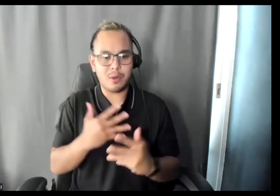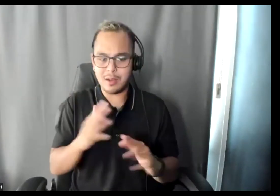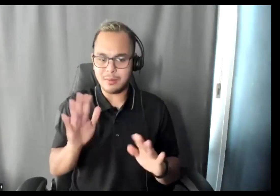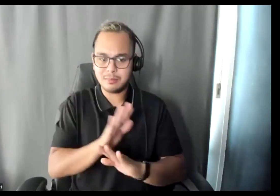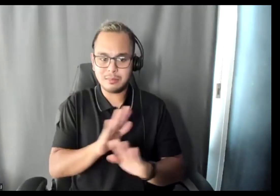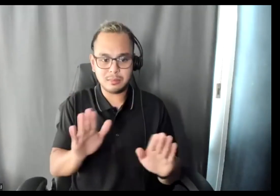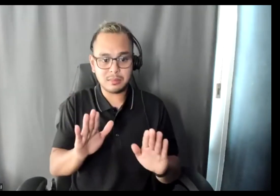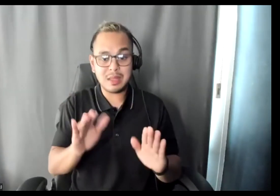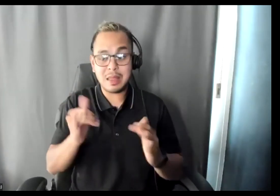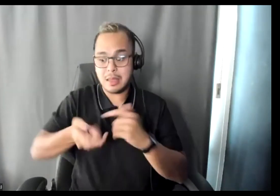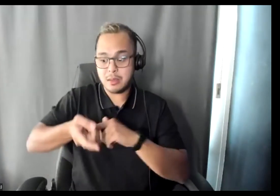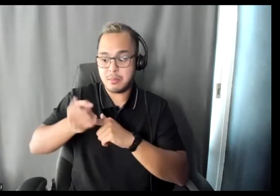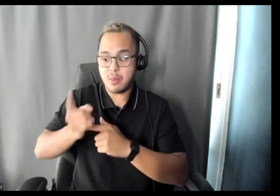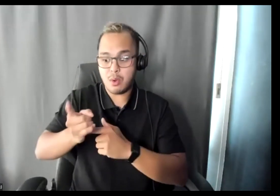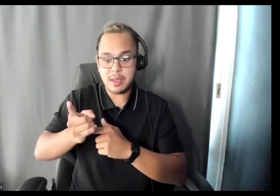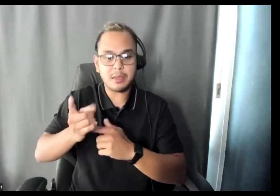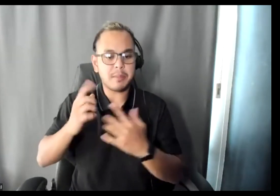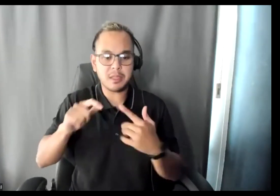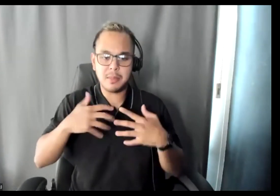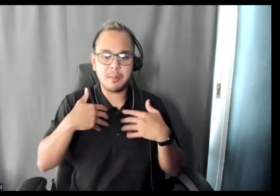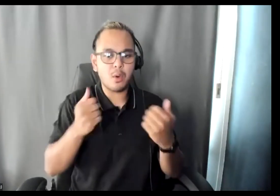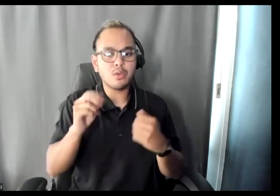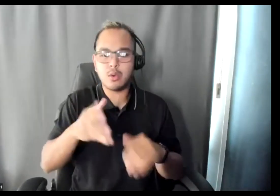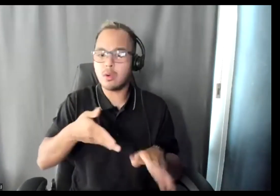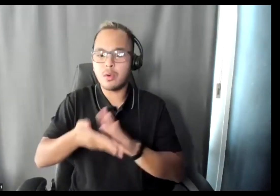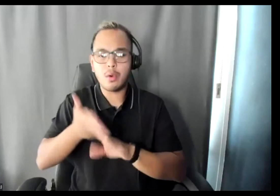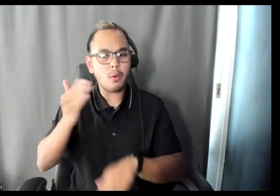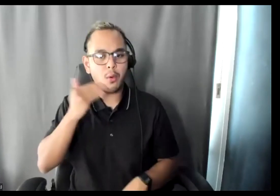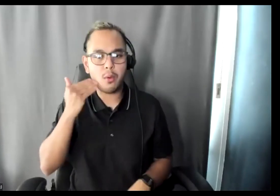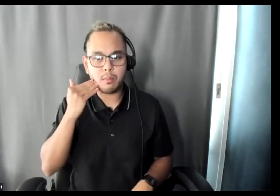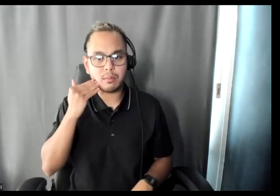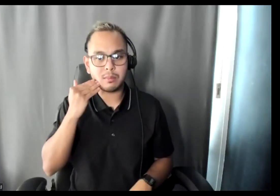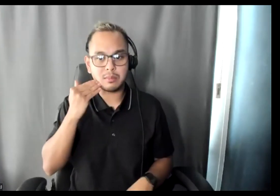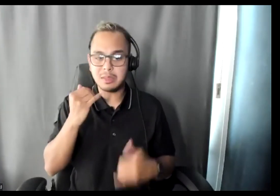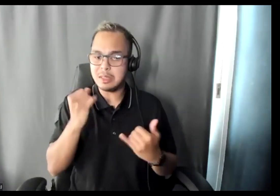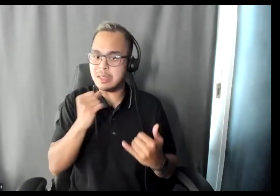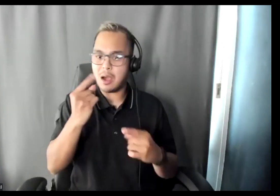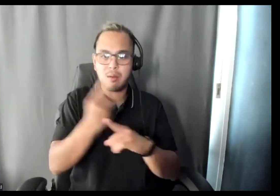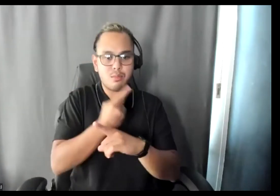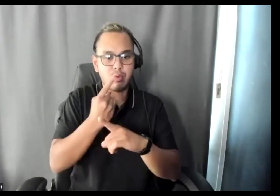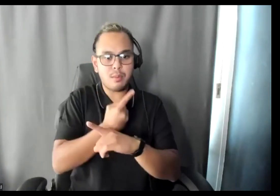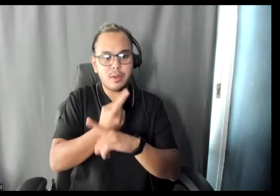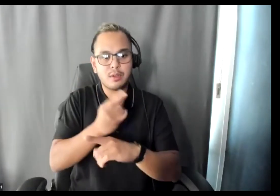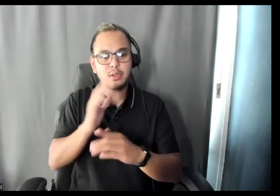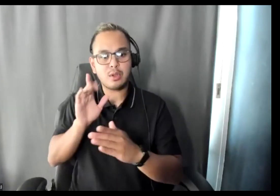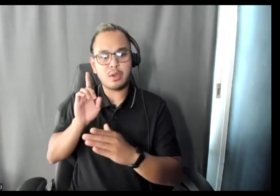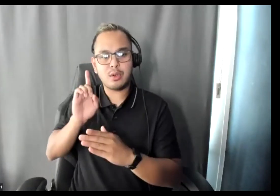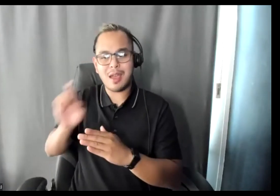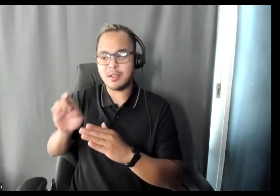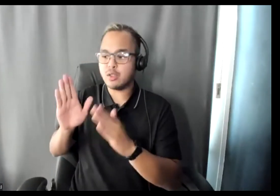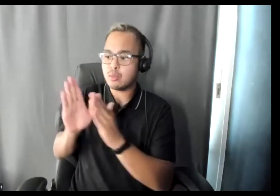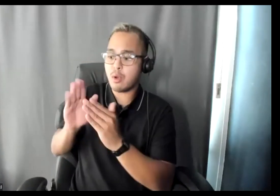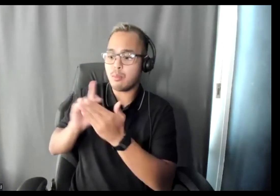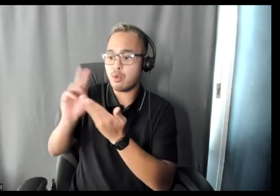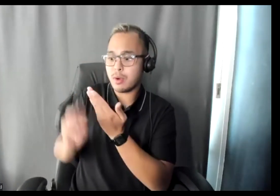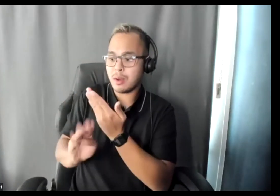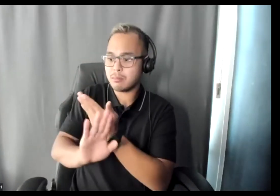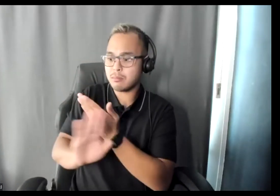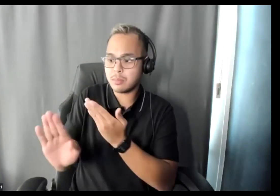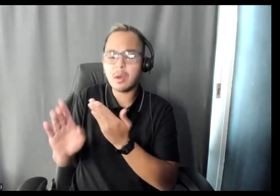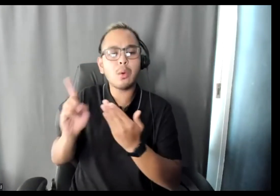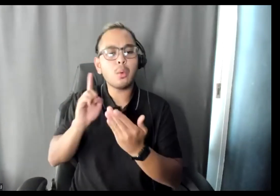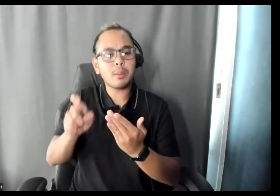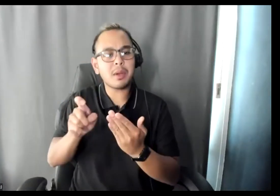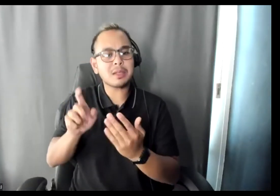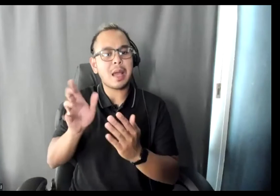I say, listen, this is the moment. Be bold or go home. This is not a moment where we ask for a little small programs here and there. This is a time when we ask for a complete